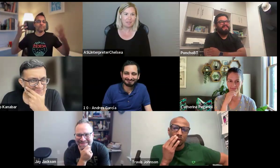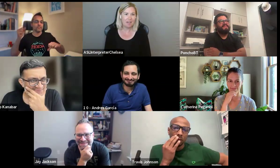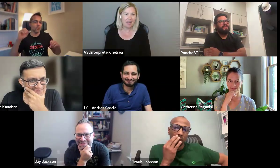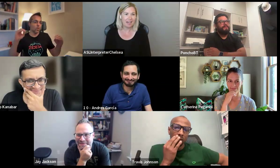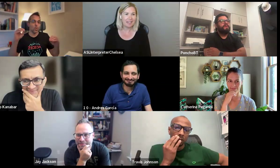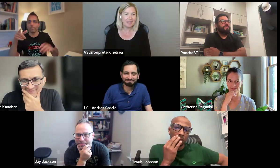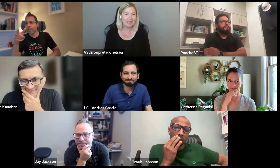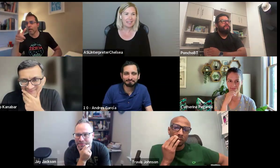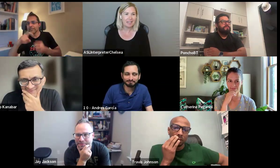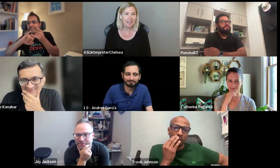is fine.